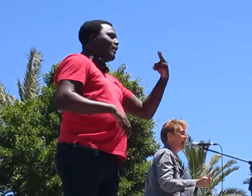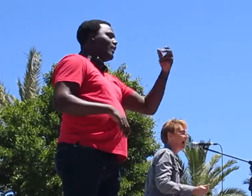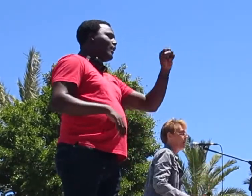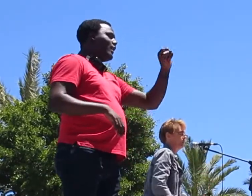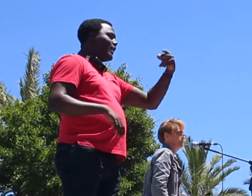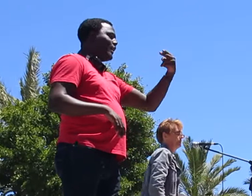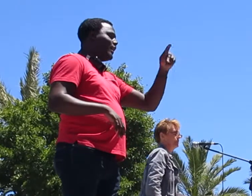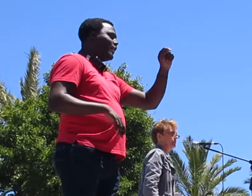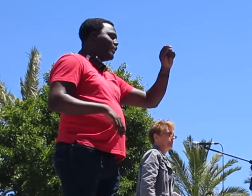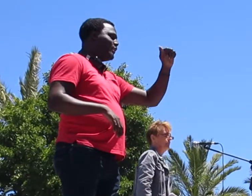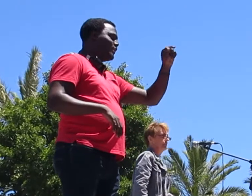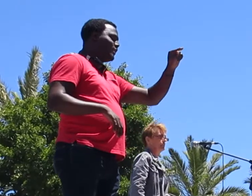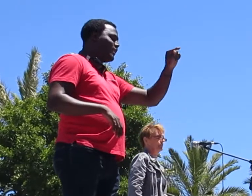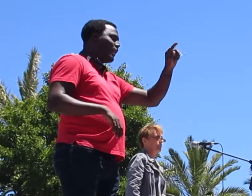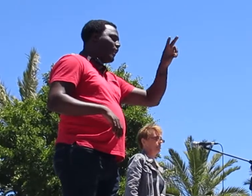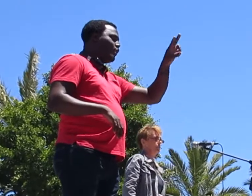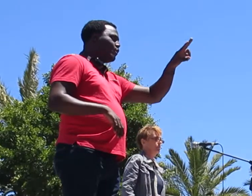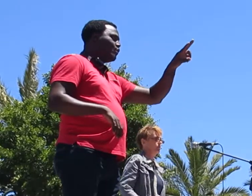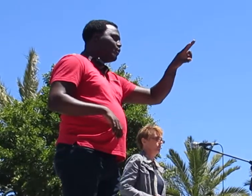Amendment now.